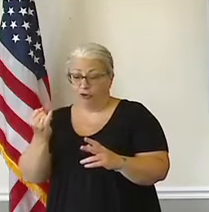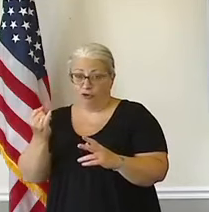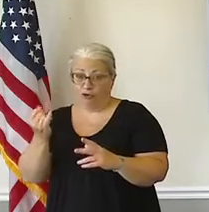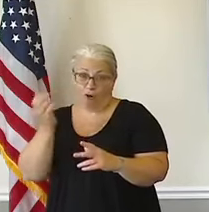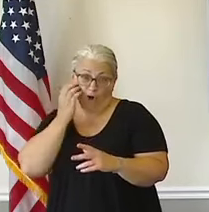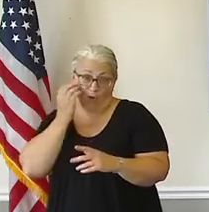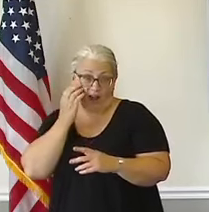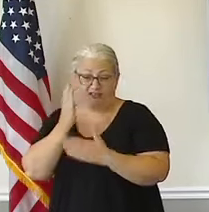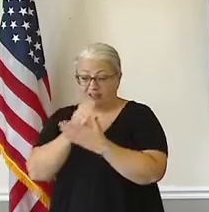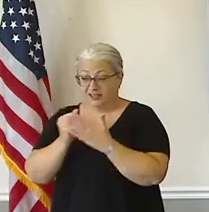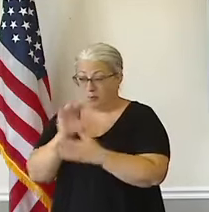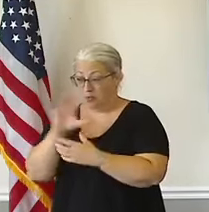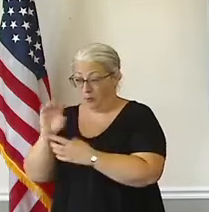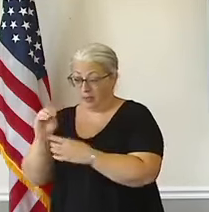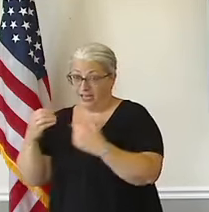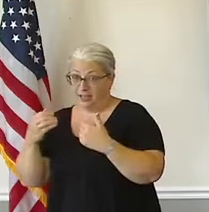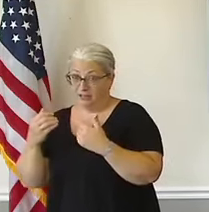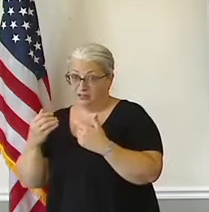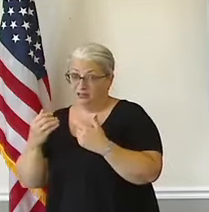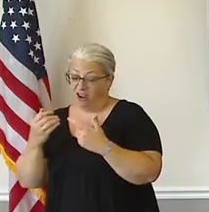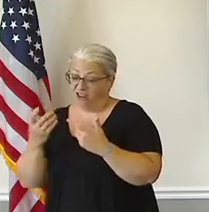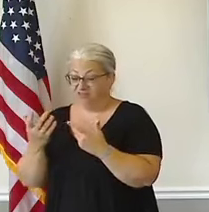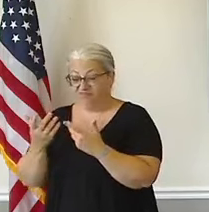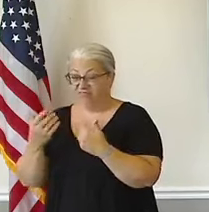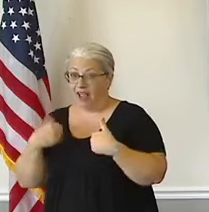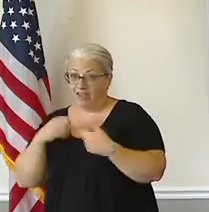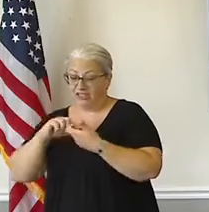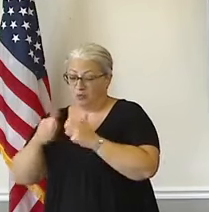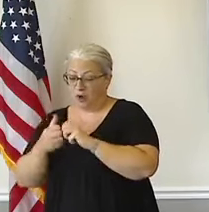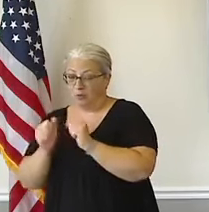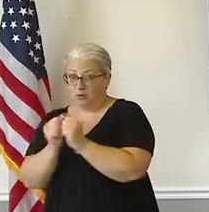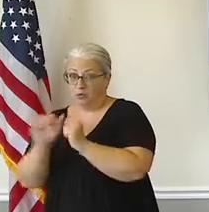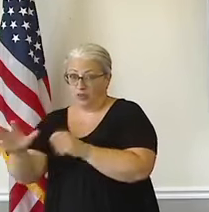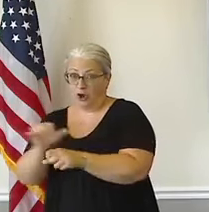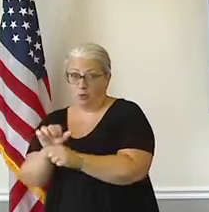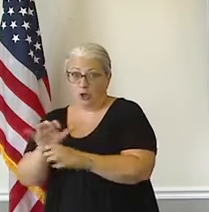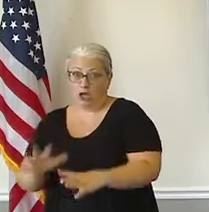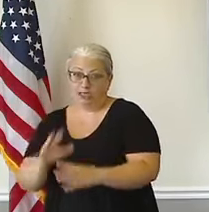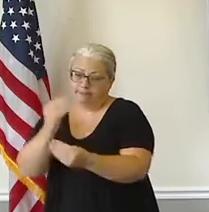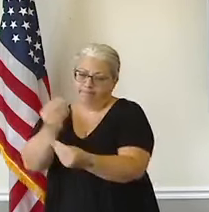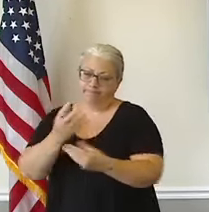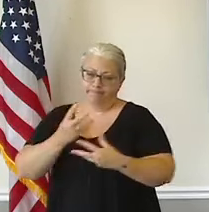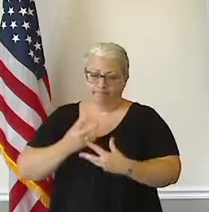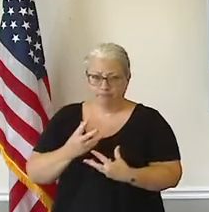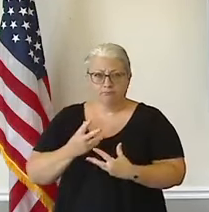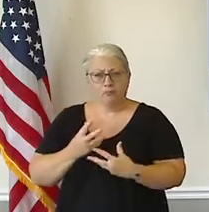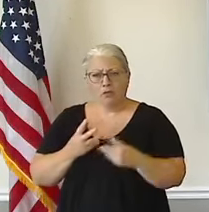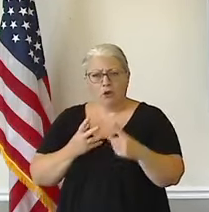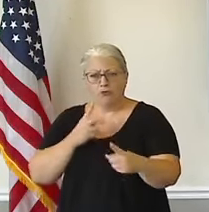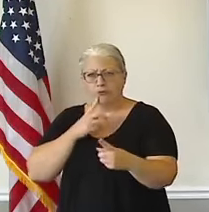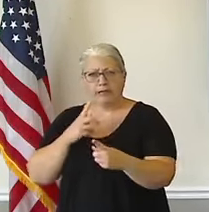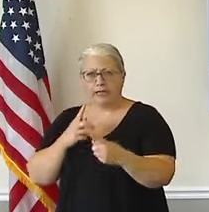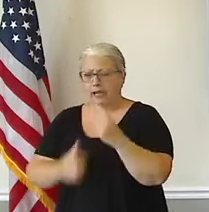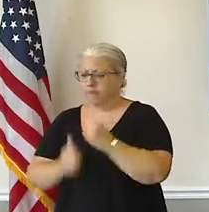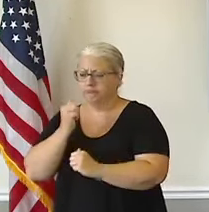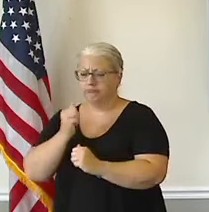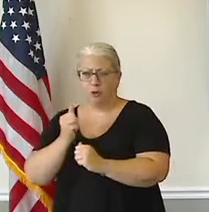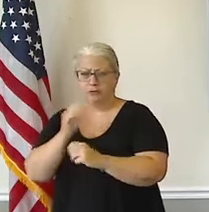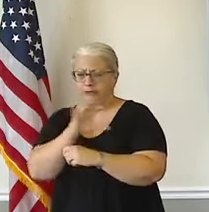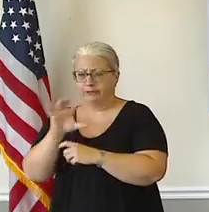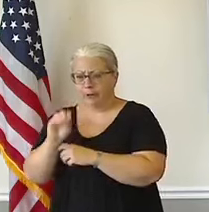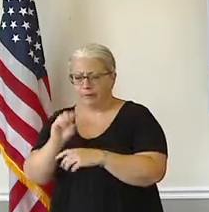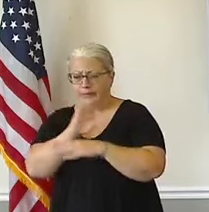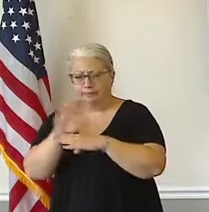to reach out. We've been basically expressing to those businesses what the rules are. We've gotten general compliance, meaning most are willing to